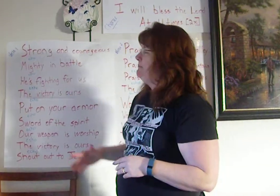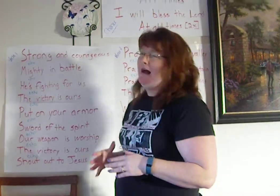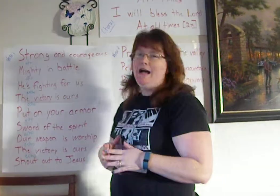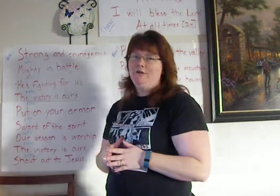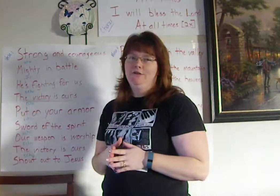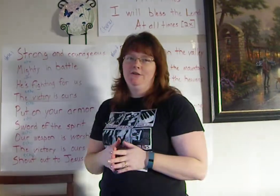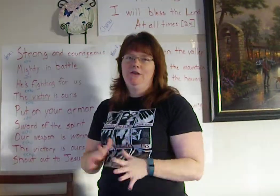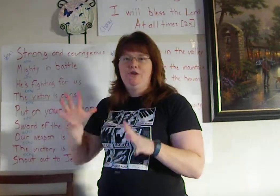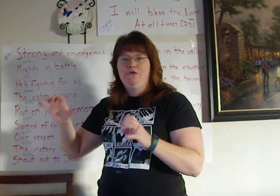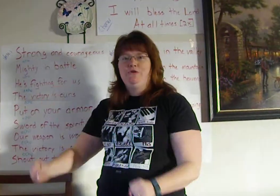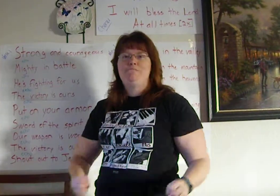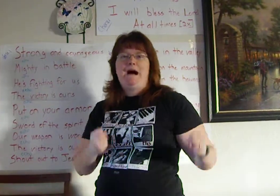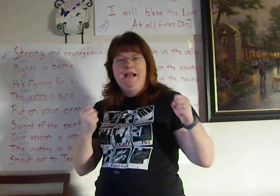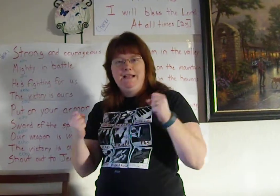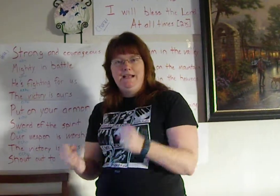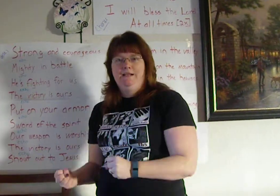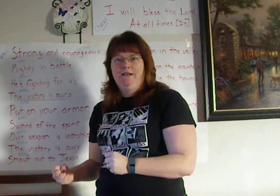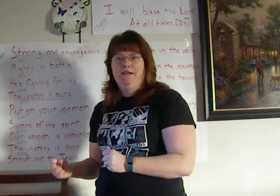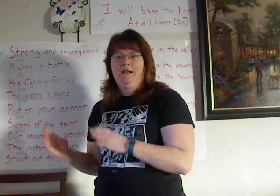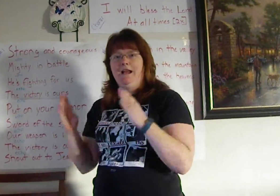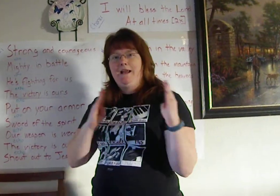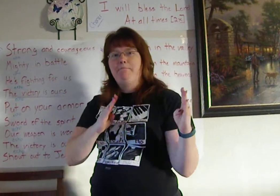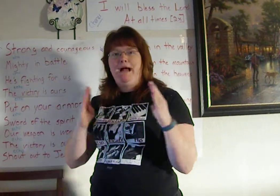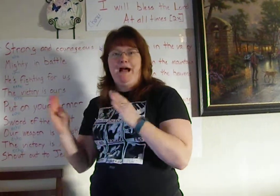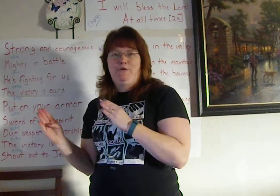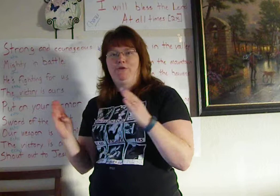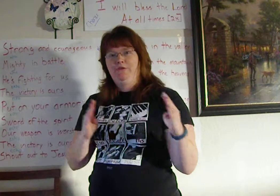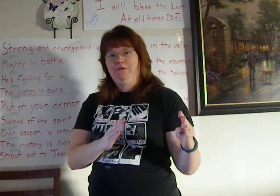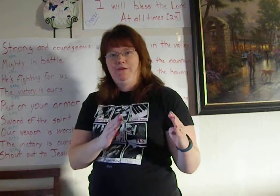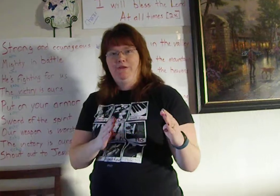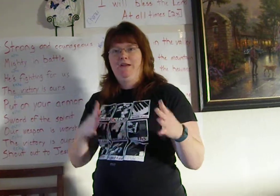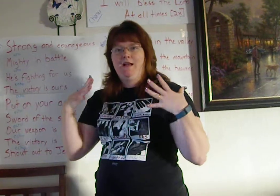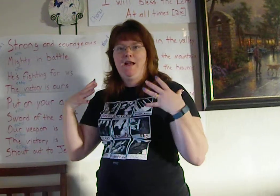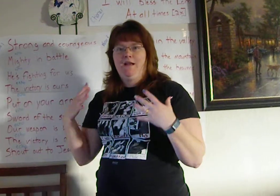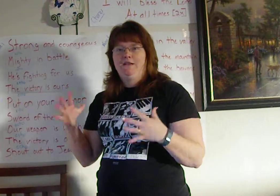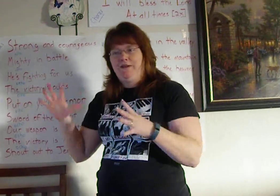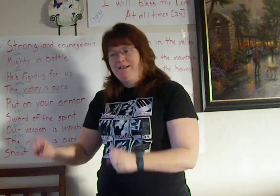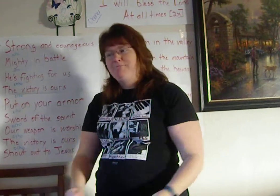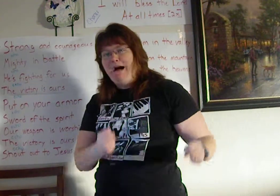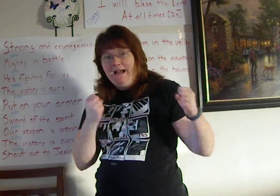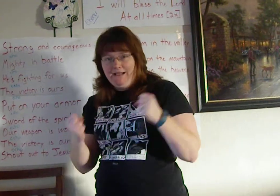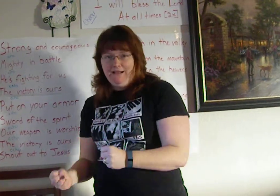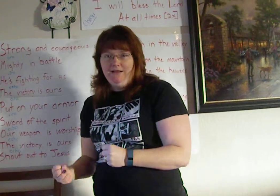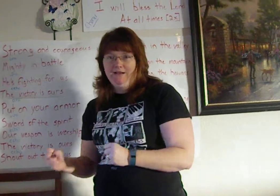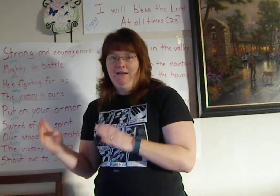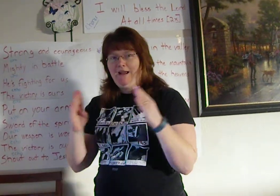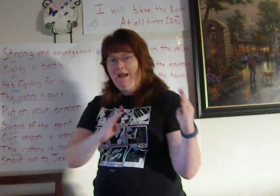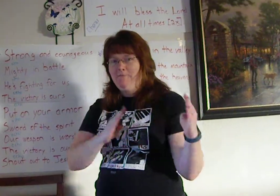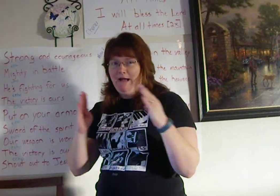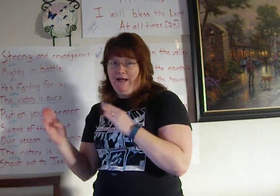in battle, you do mighty in battle. So that's mighty in